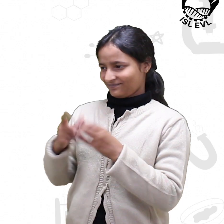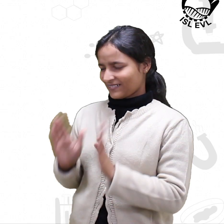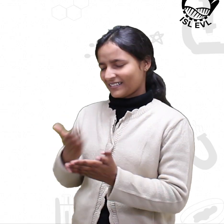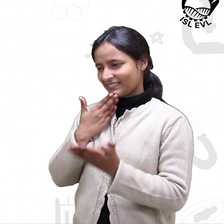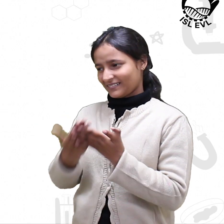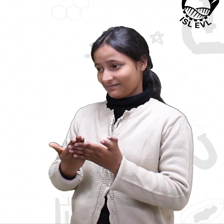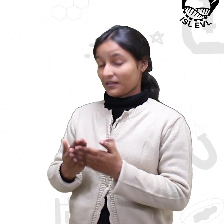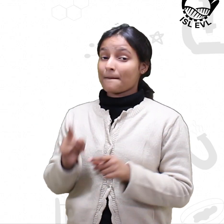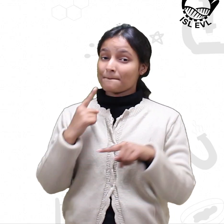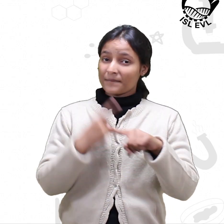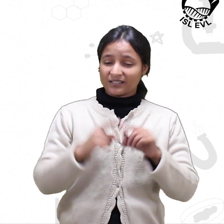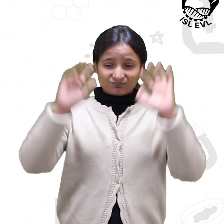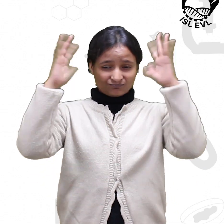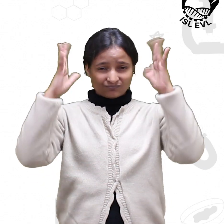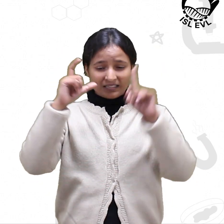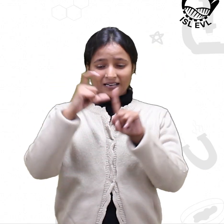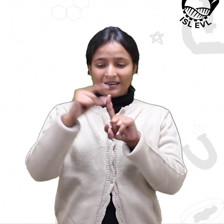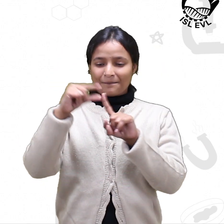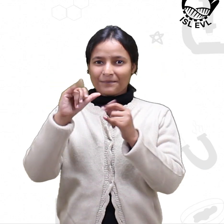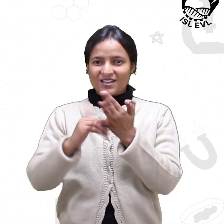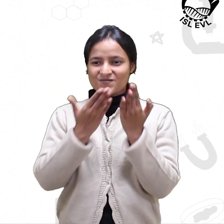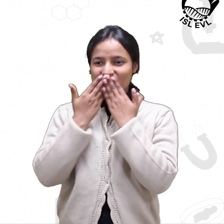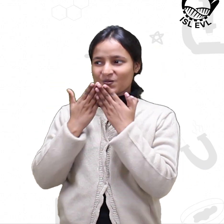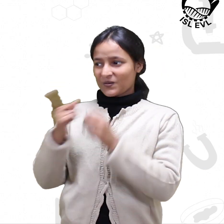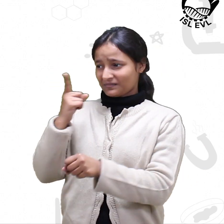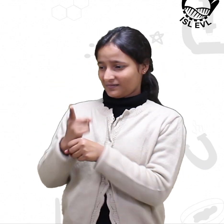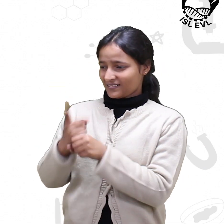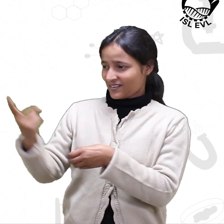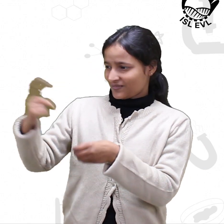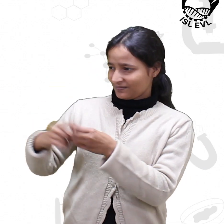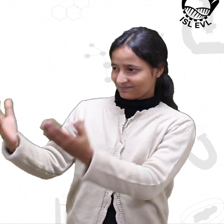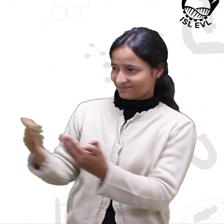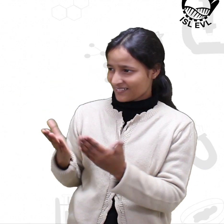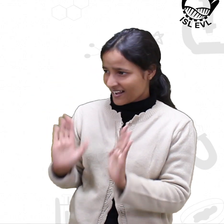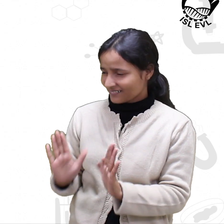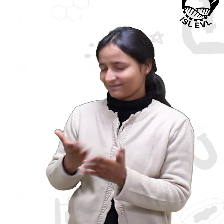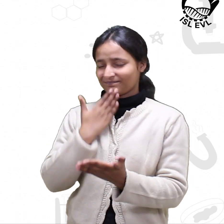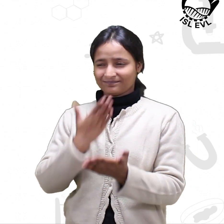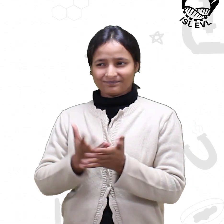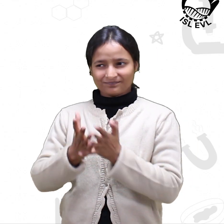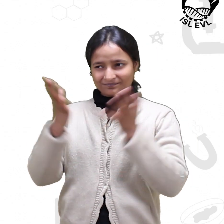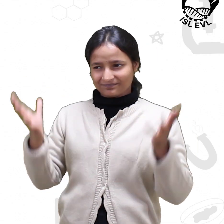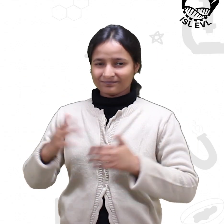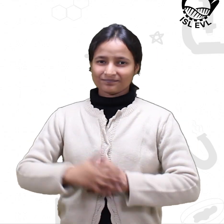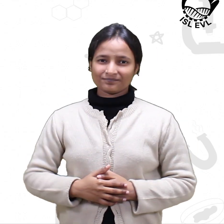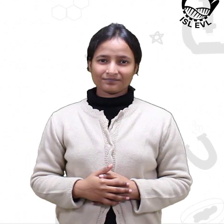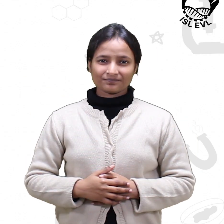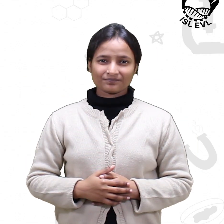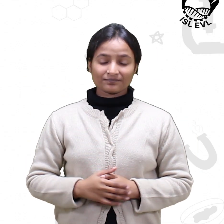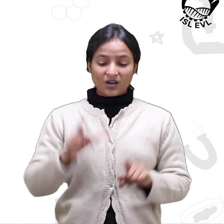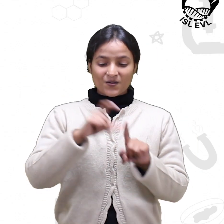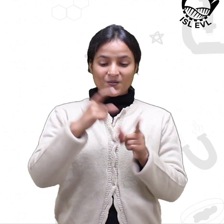and Kanishka for joining us, and a big shout out to Delhi Public School Secunderabad teachers for making this